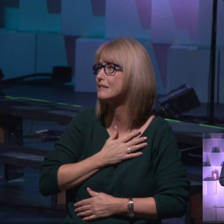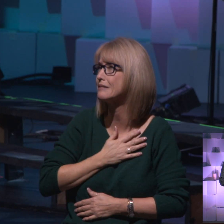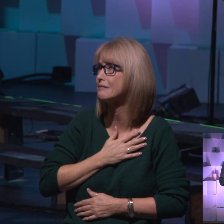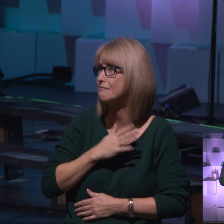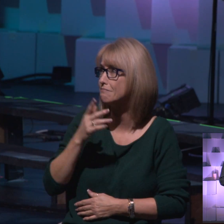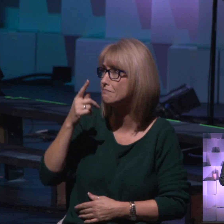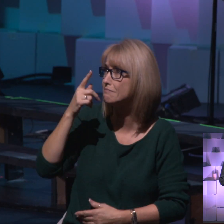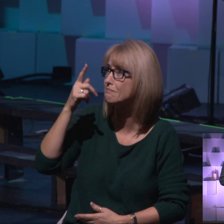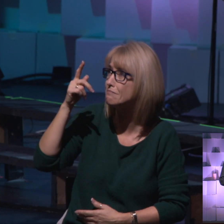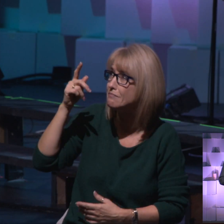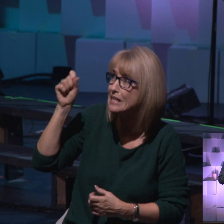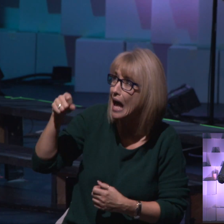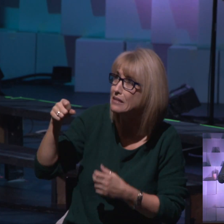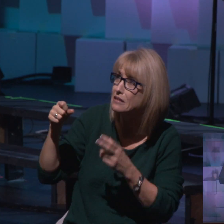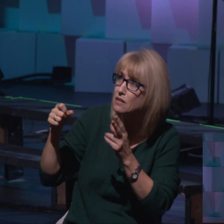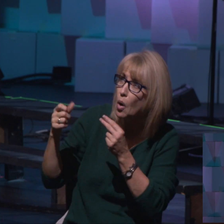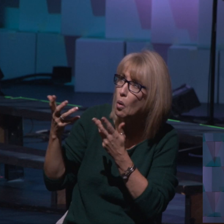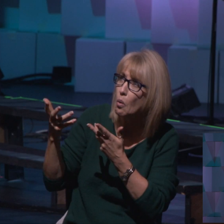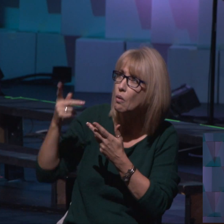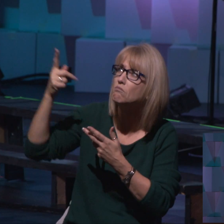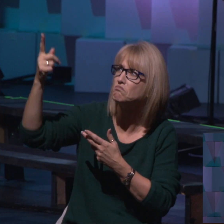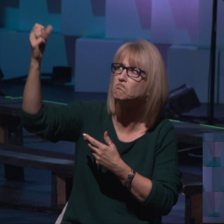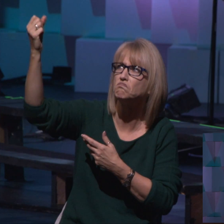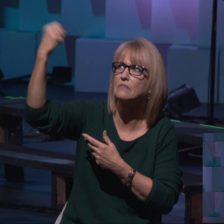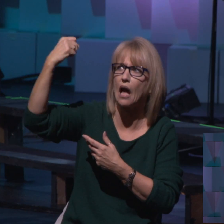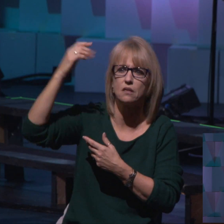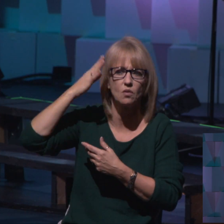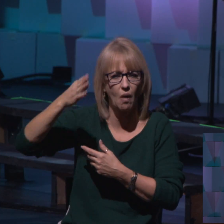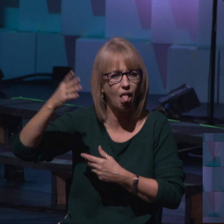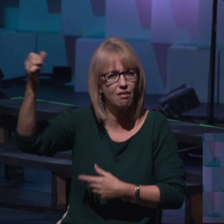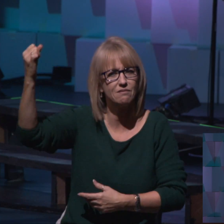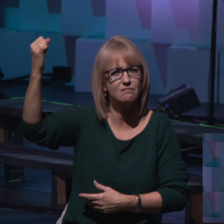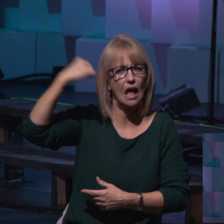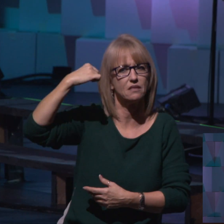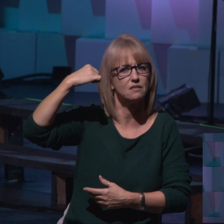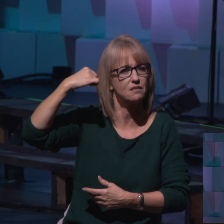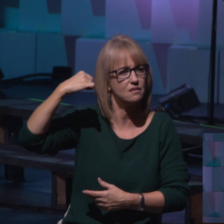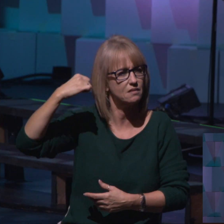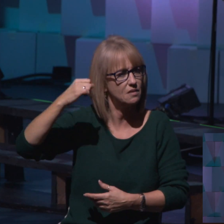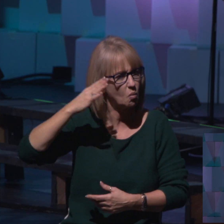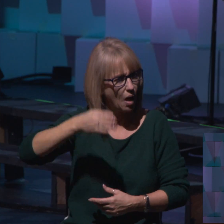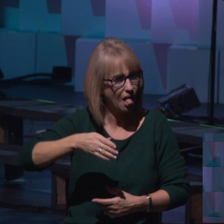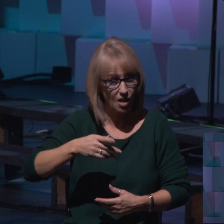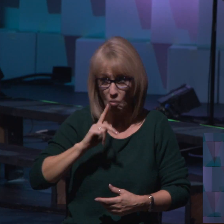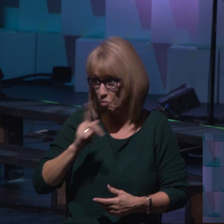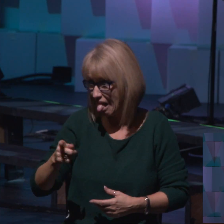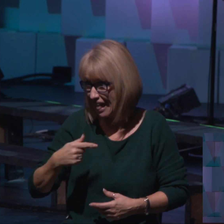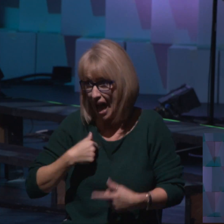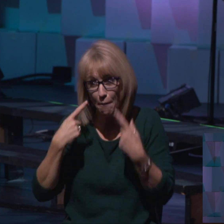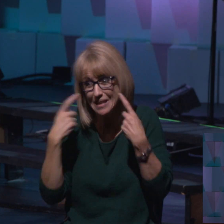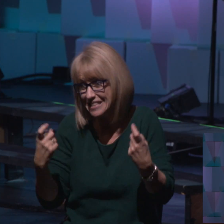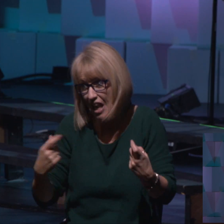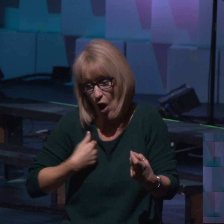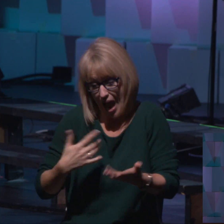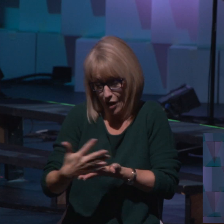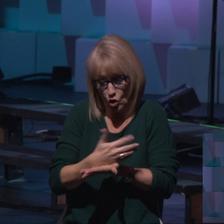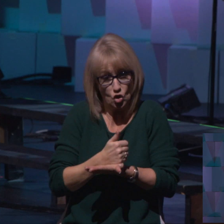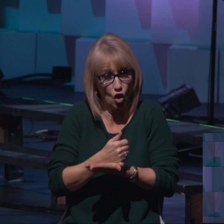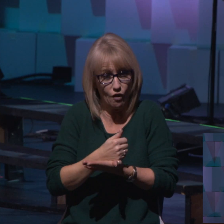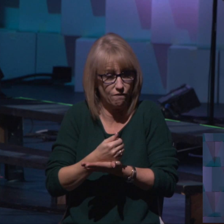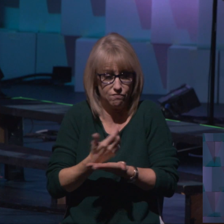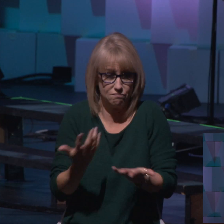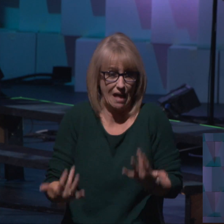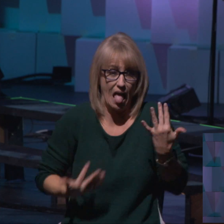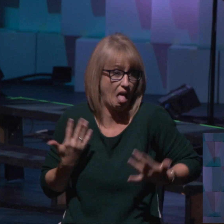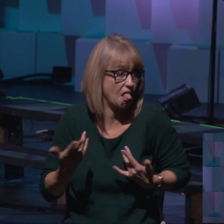yes. It's saying, in my sin, I deserve hell, but you give me your mercy. And she says, and this is